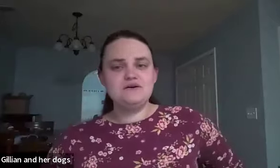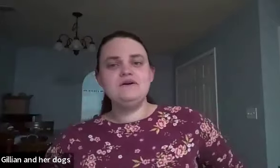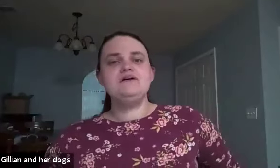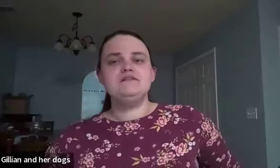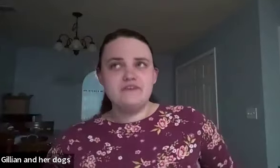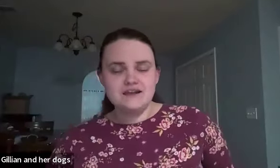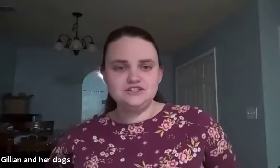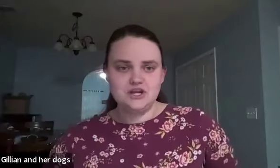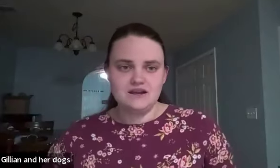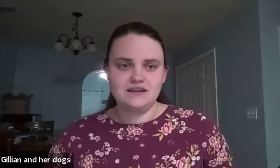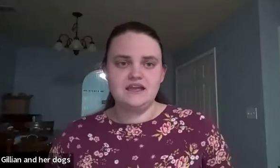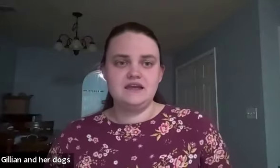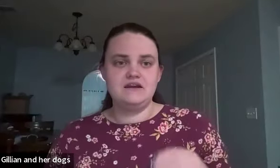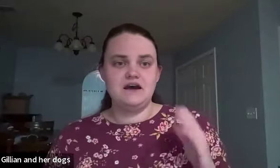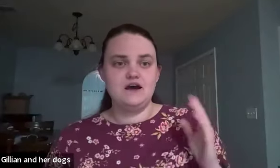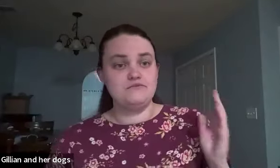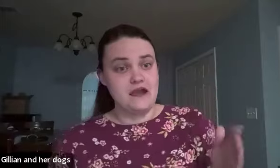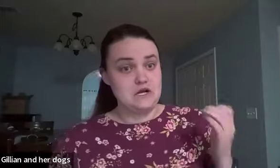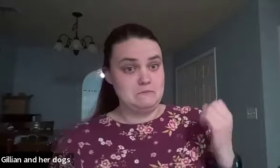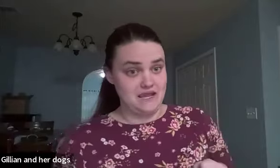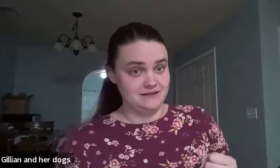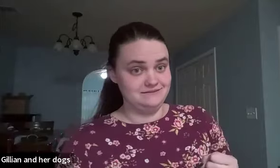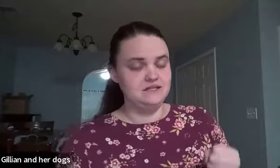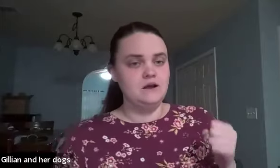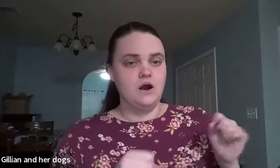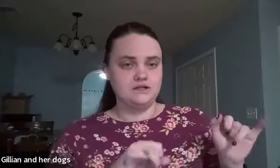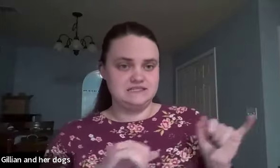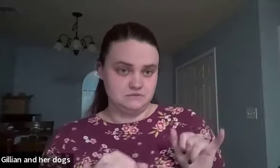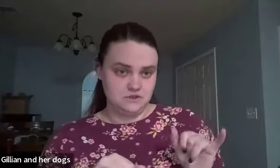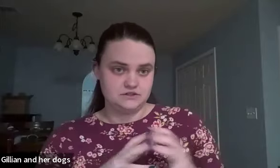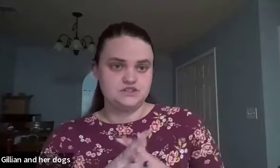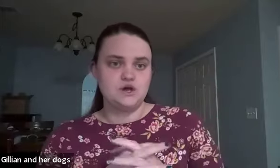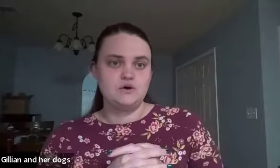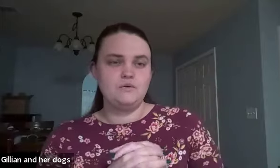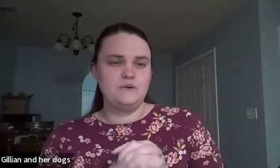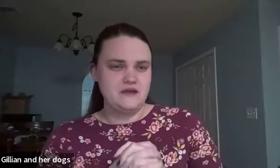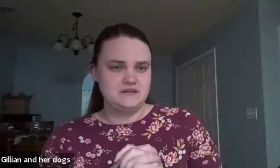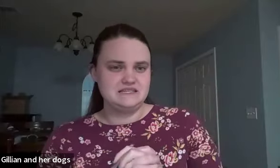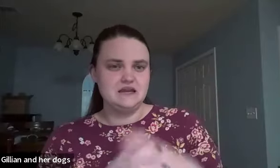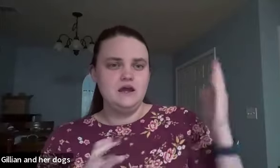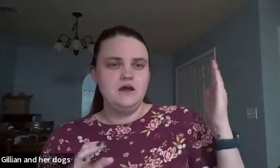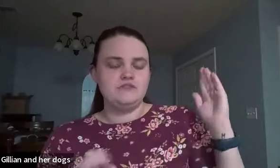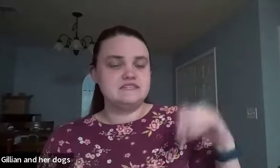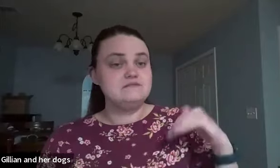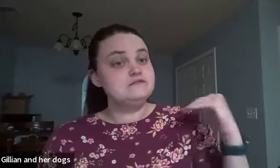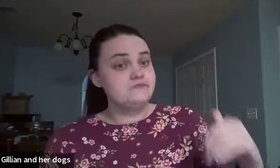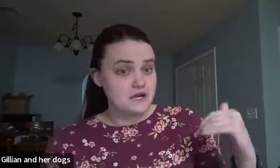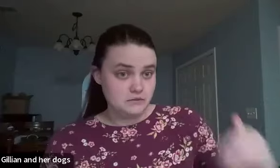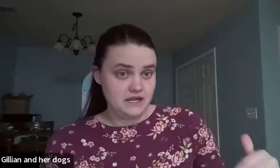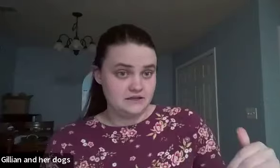So fire truck and fireman are similar. So with that being said, the sign for